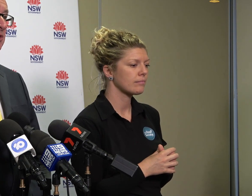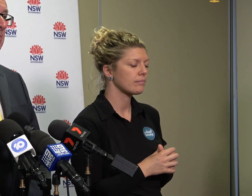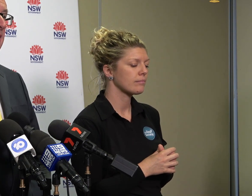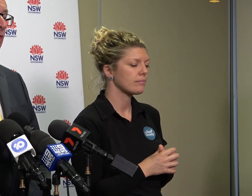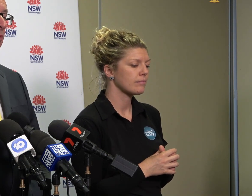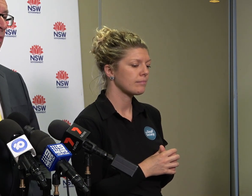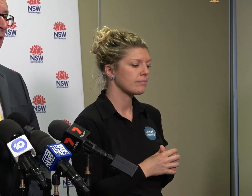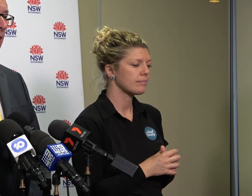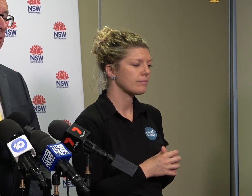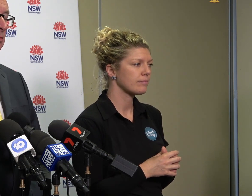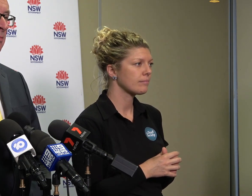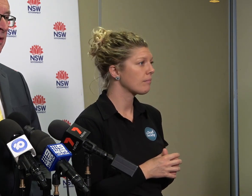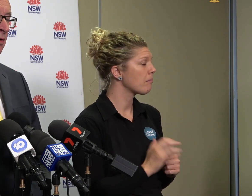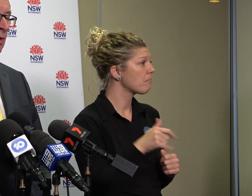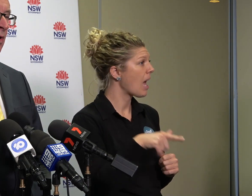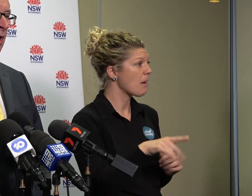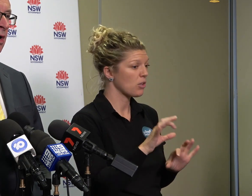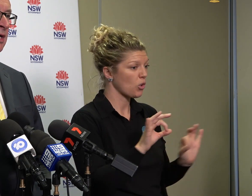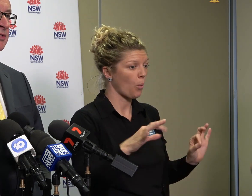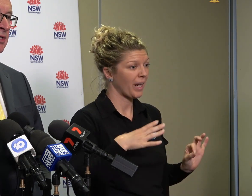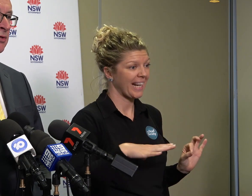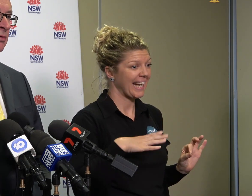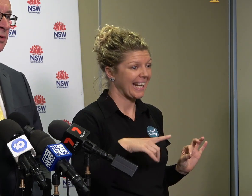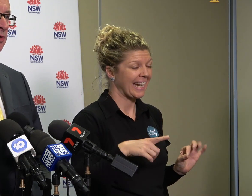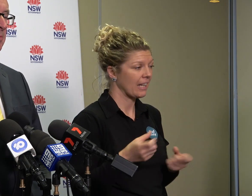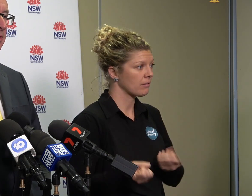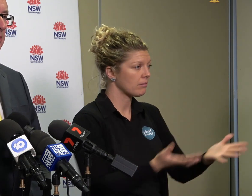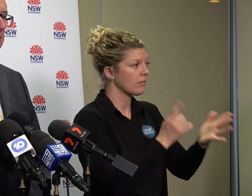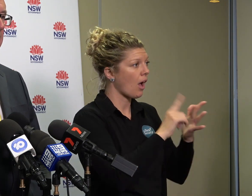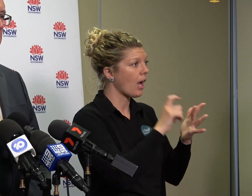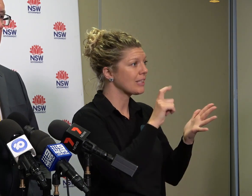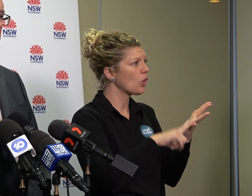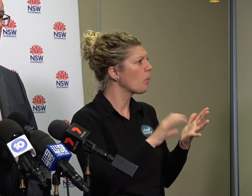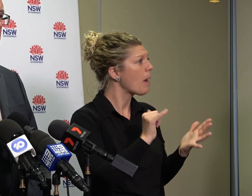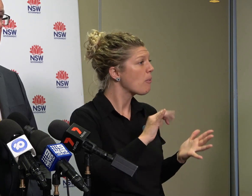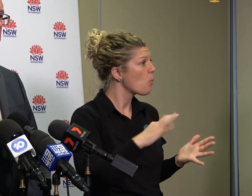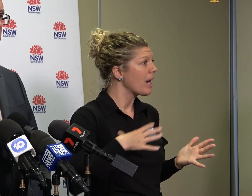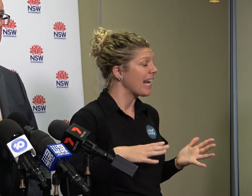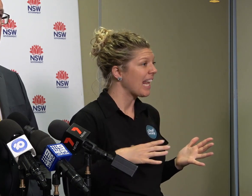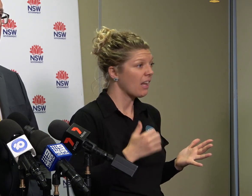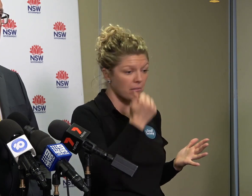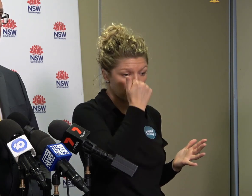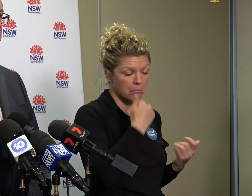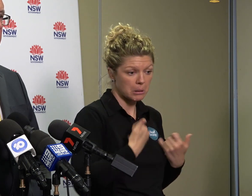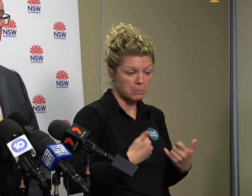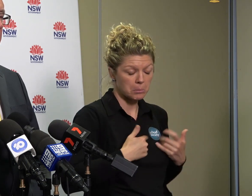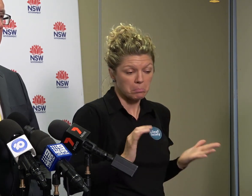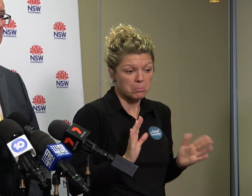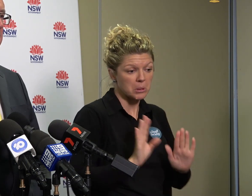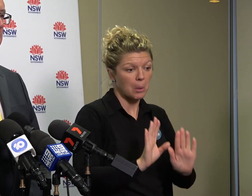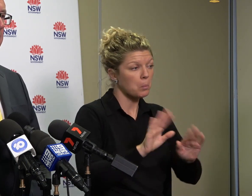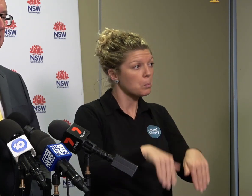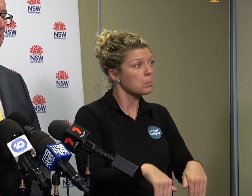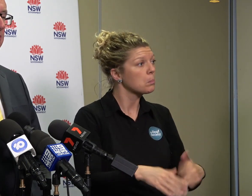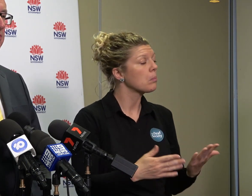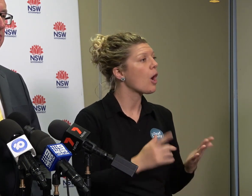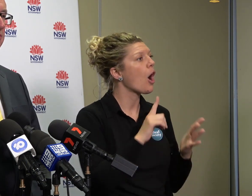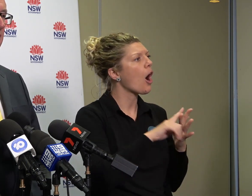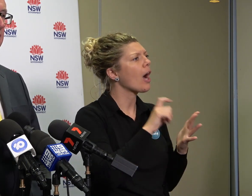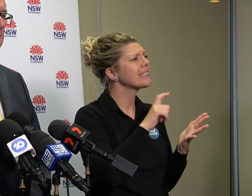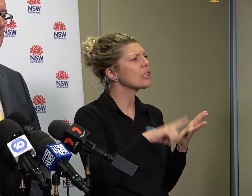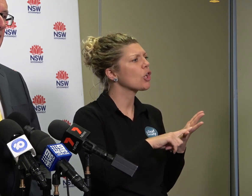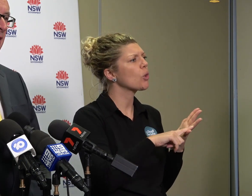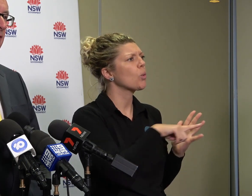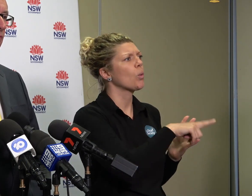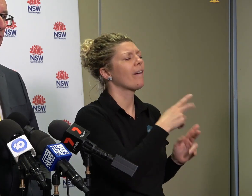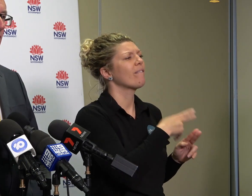the patients may not require ICU treatment. That may be reserved for particular patients with particular issues.